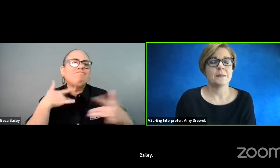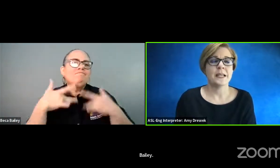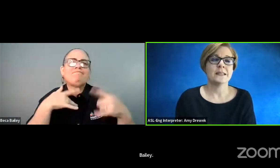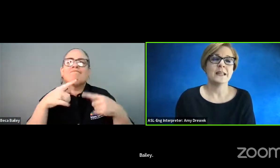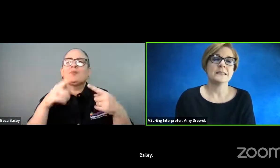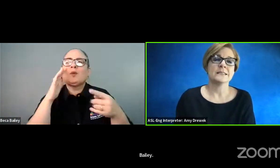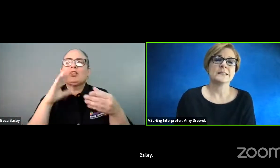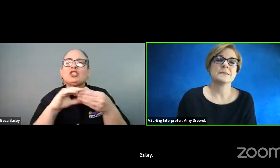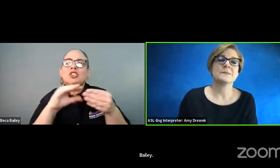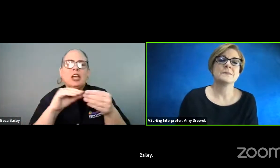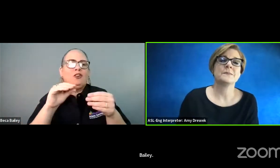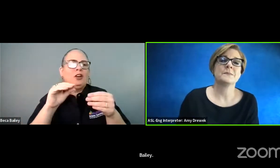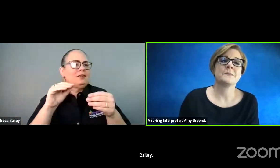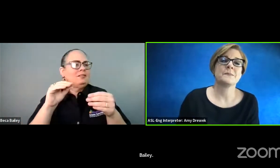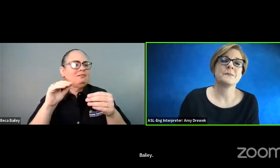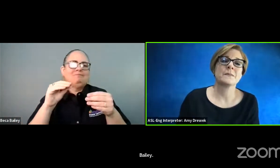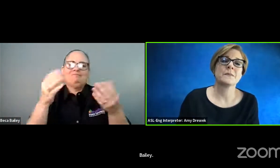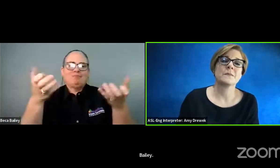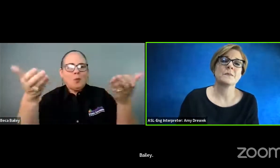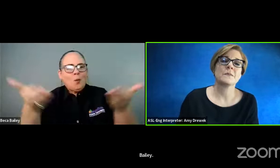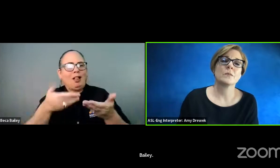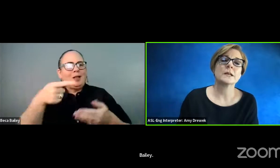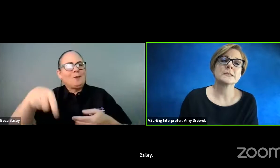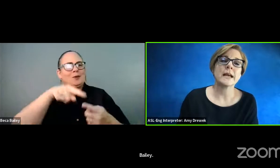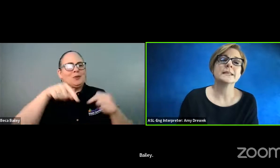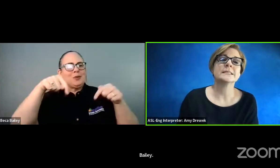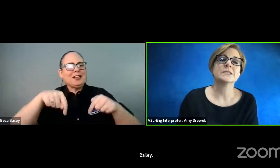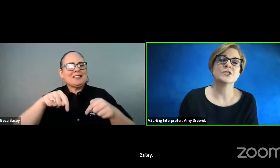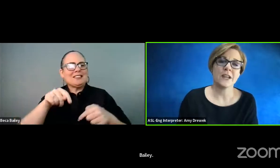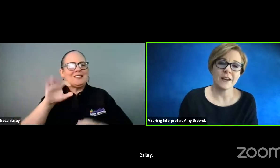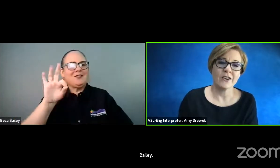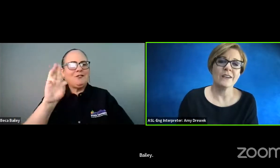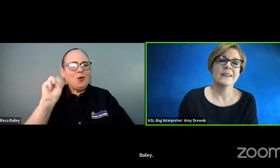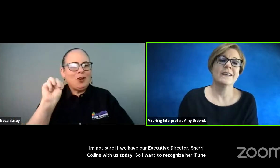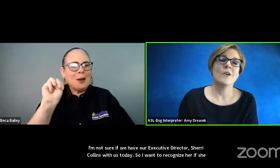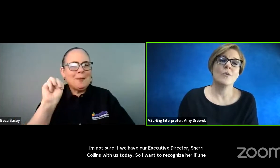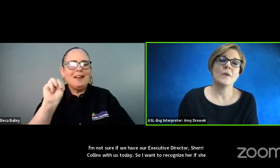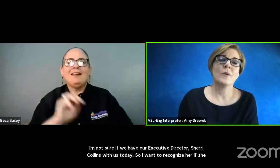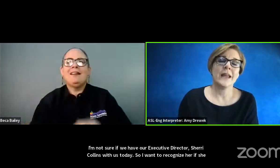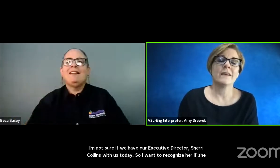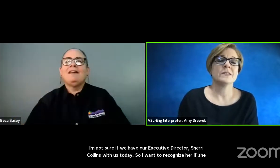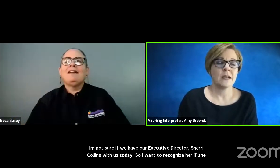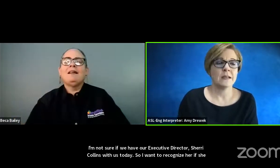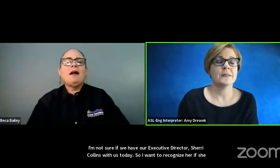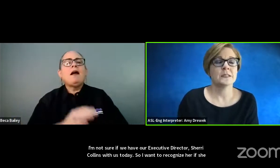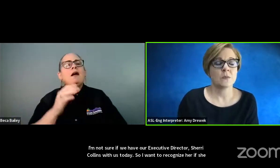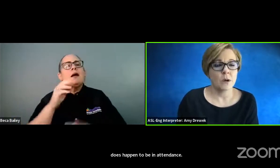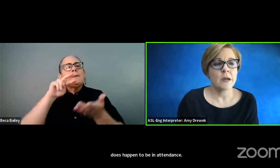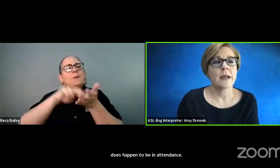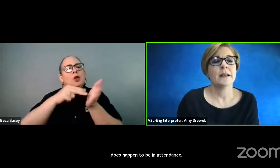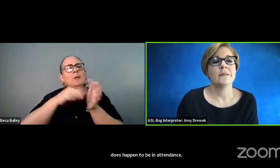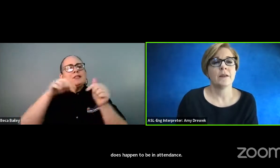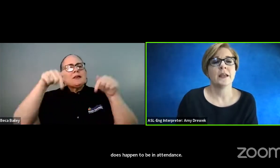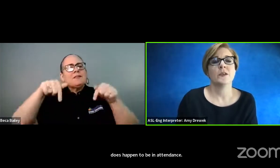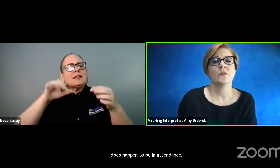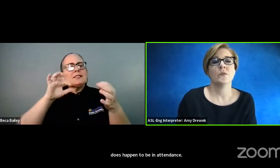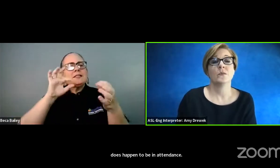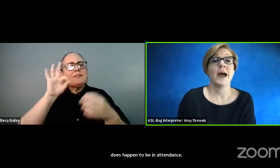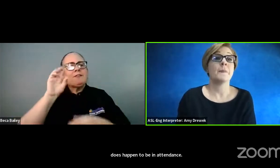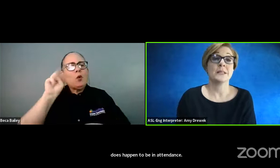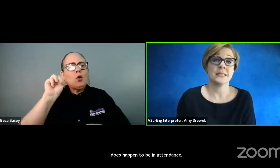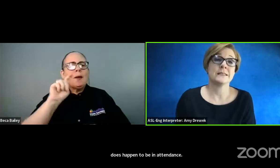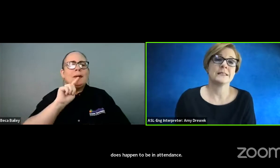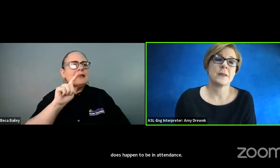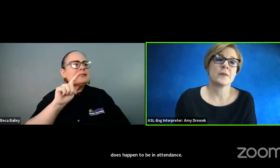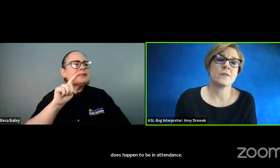does happen to be in attendance. We're excited to share what we have done in this work and invite